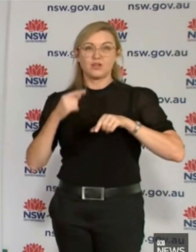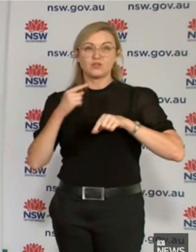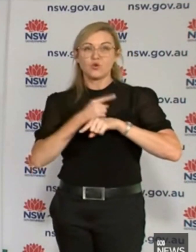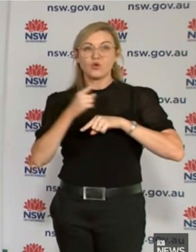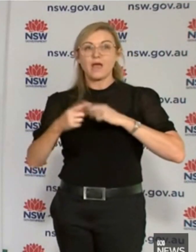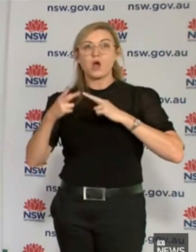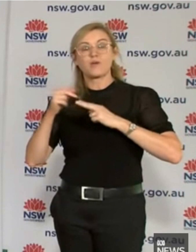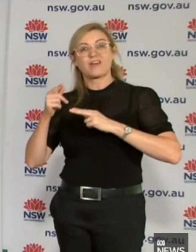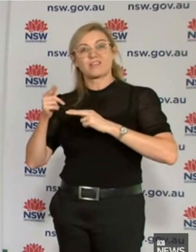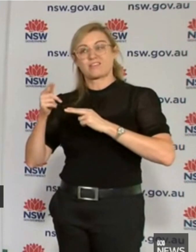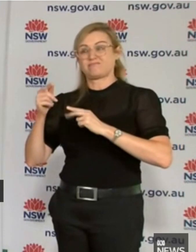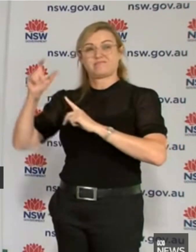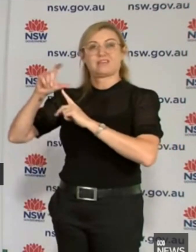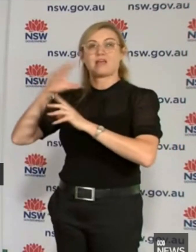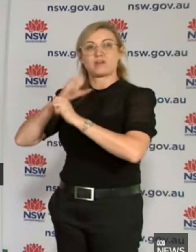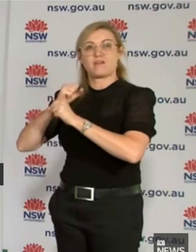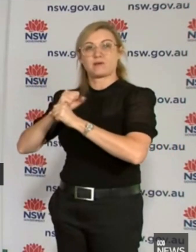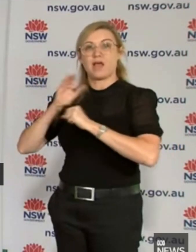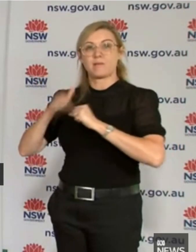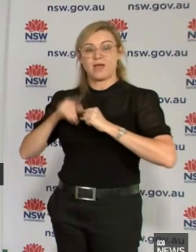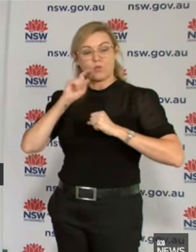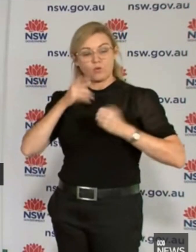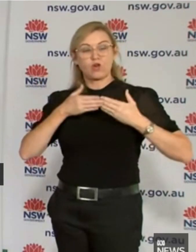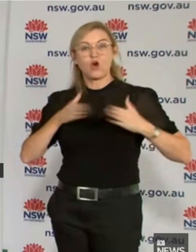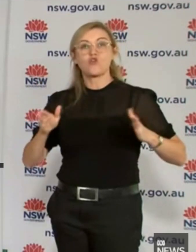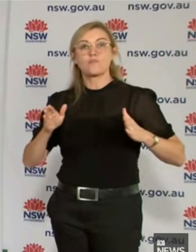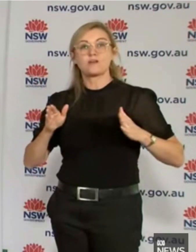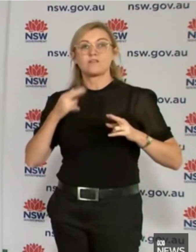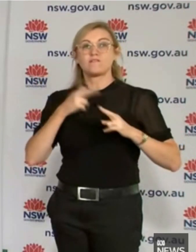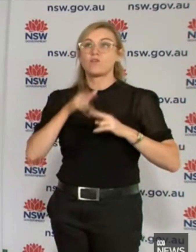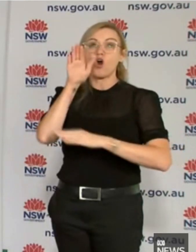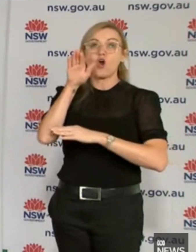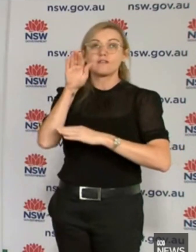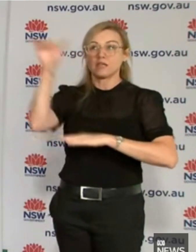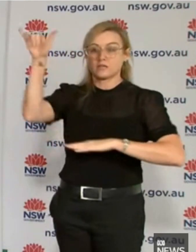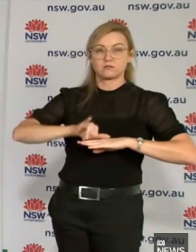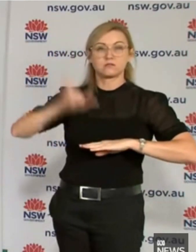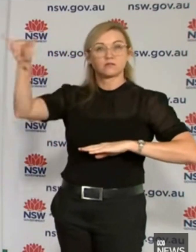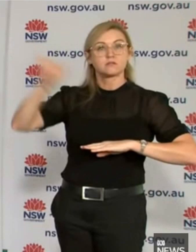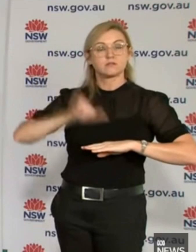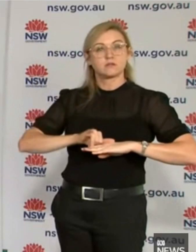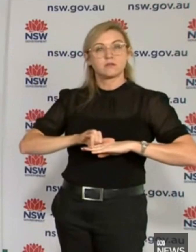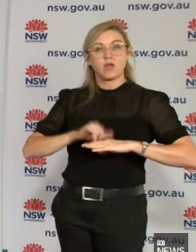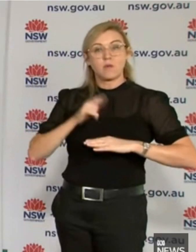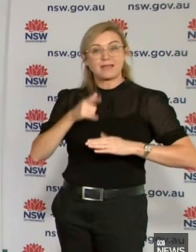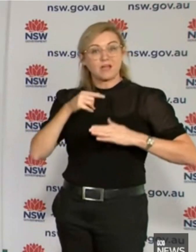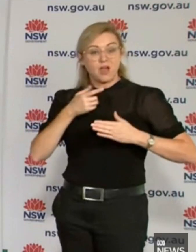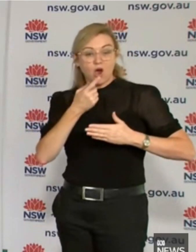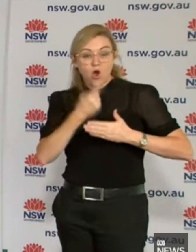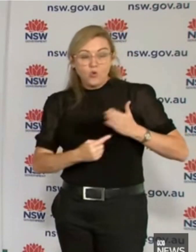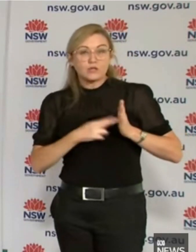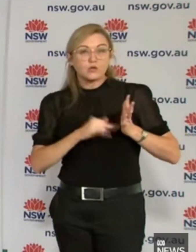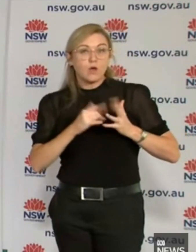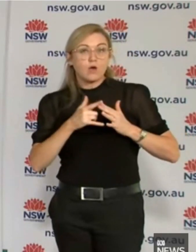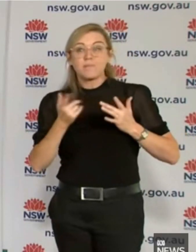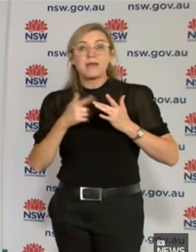this. Obviously, you may have not been privy to those discussions, but how would that work? Do they lift the international border for just New South Wales?